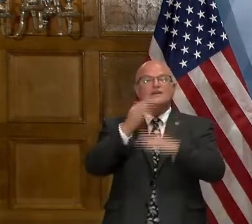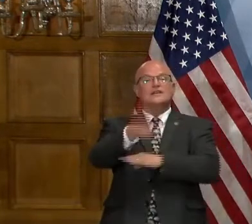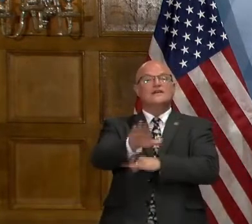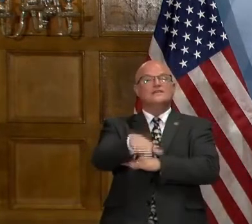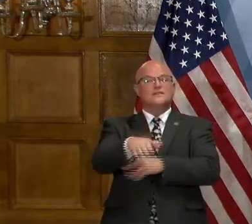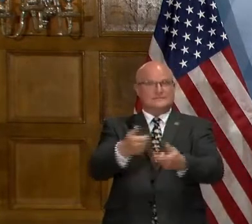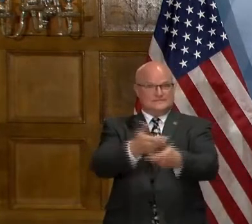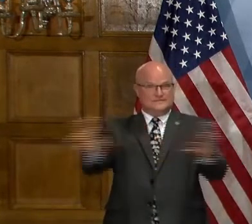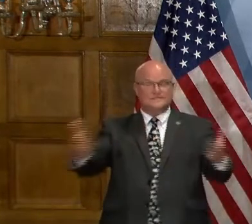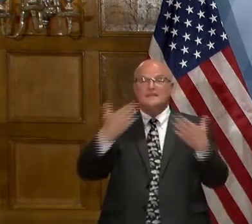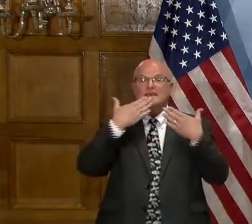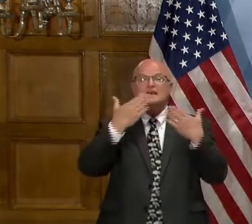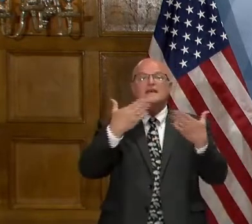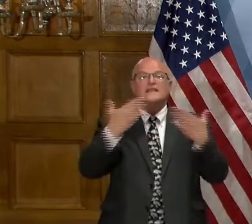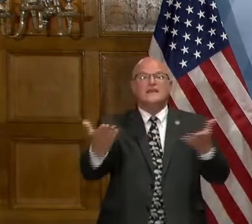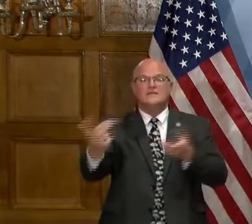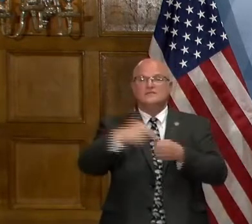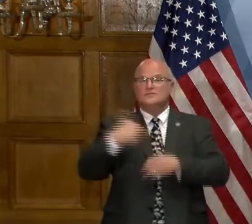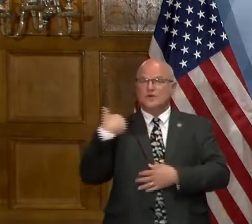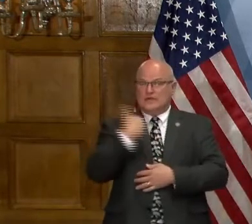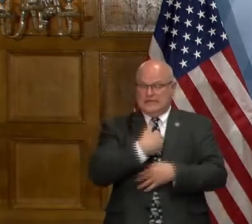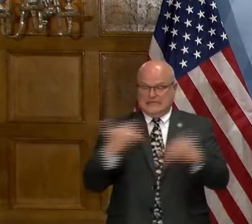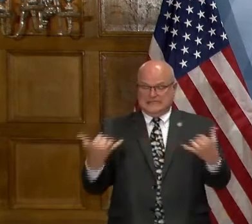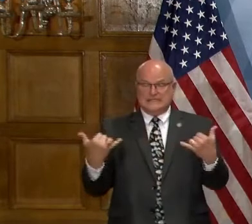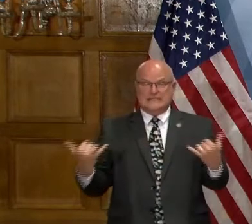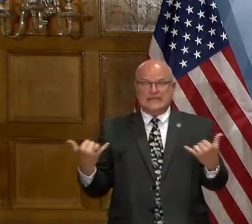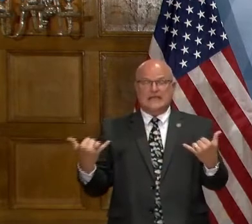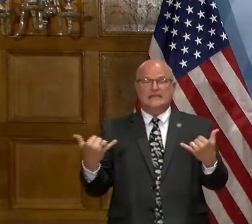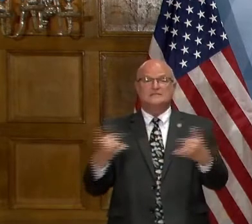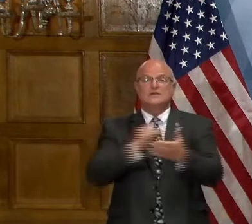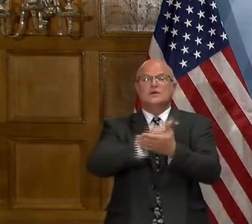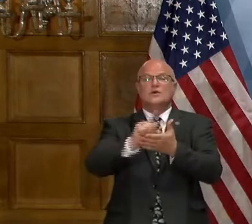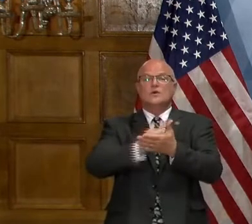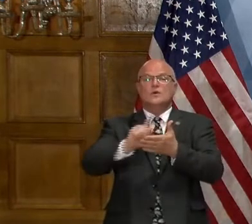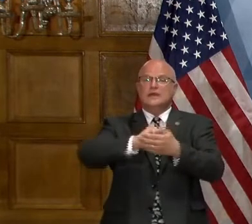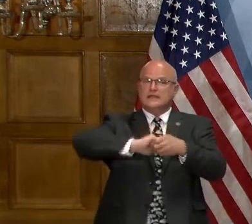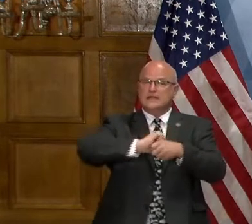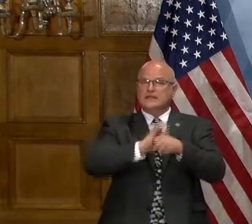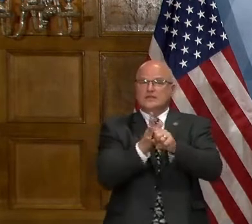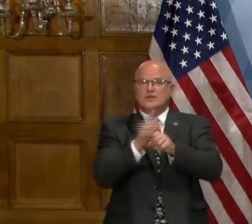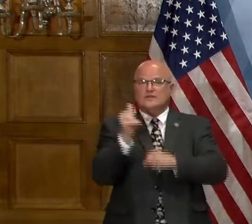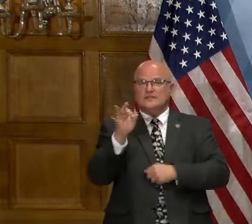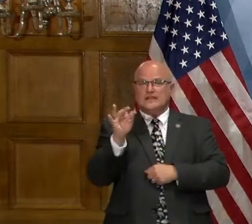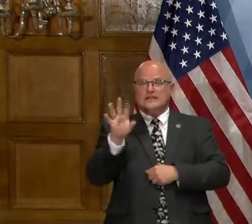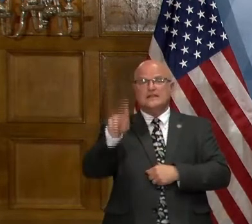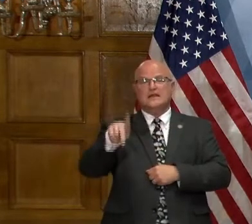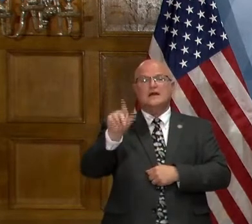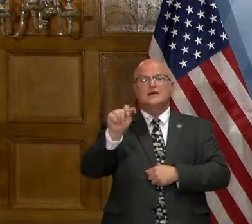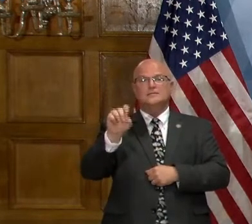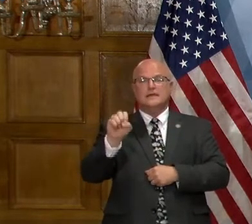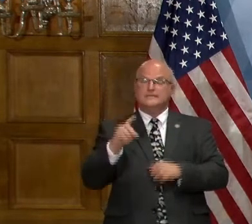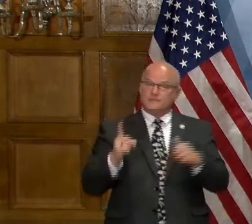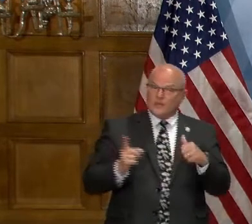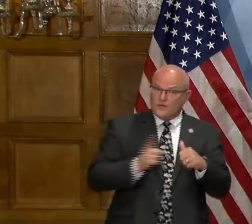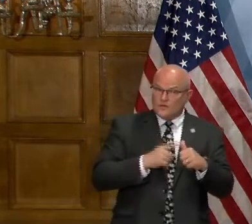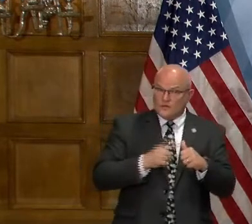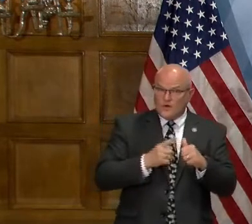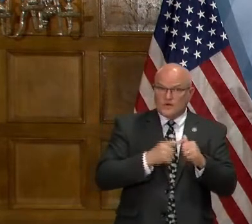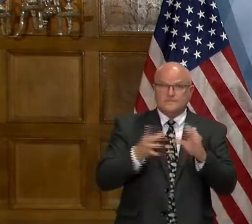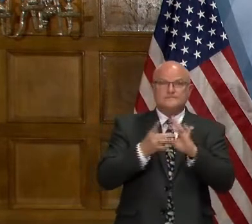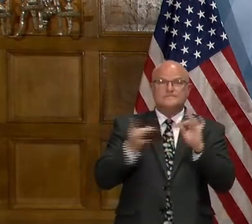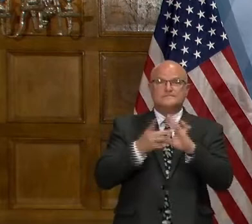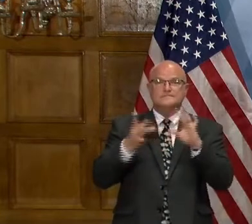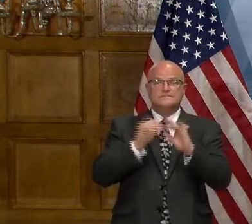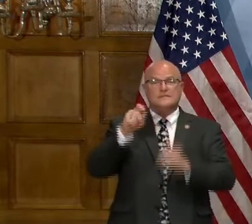to everyone. Thank you for joining me for today's weekly COVID update. First, let me comment on the